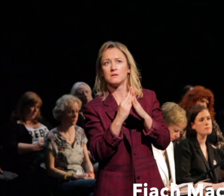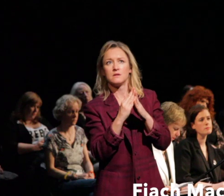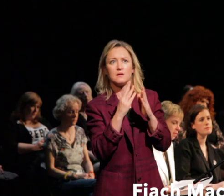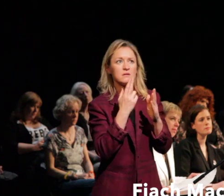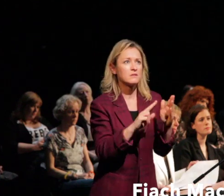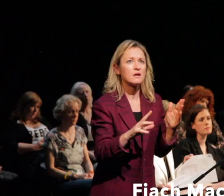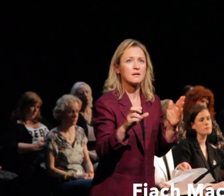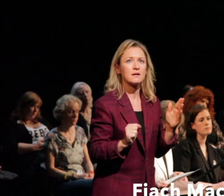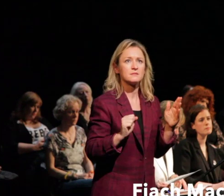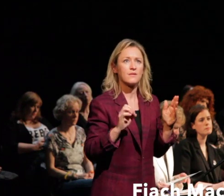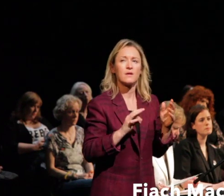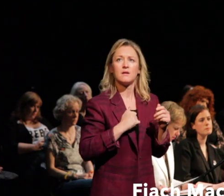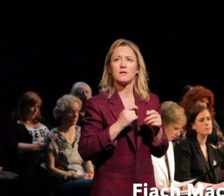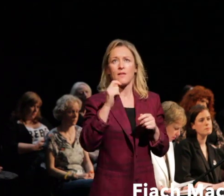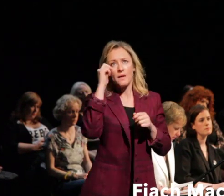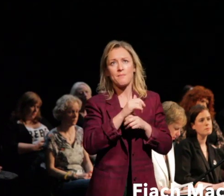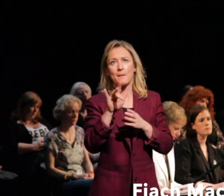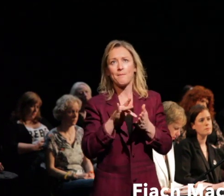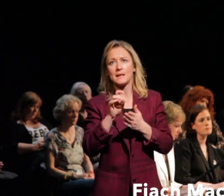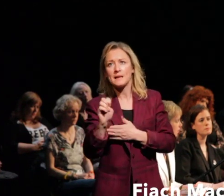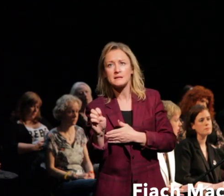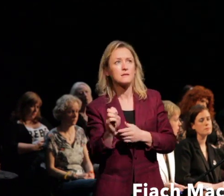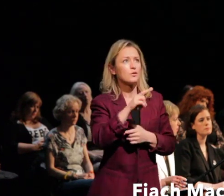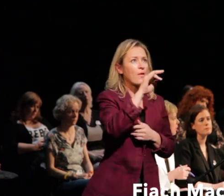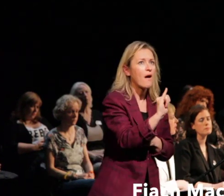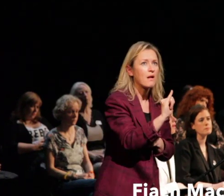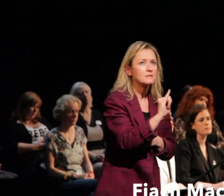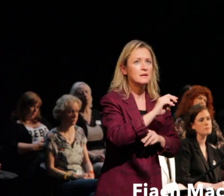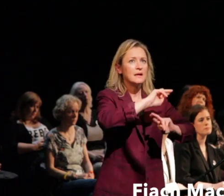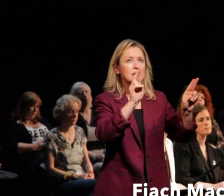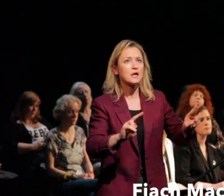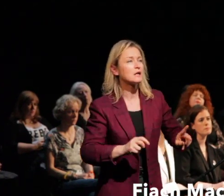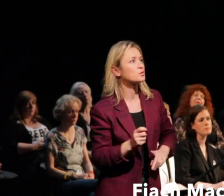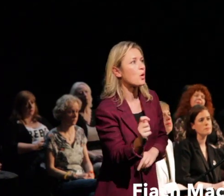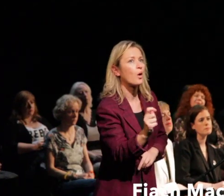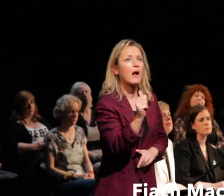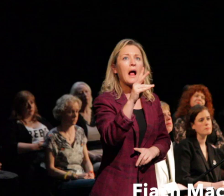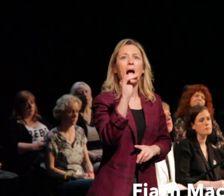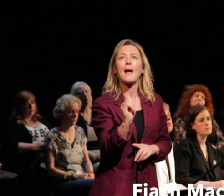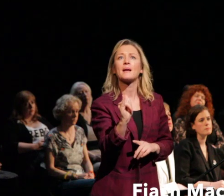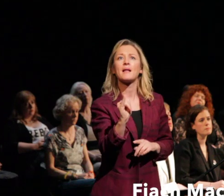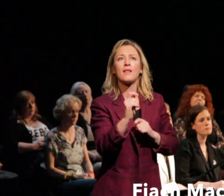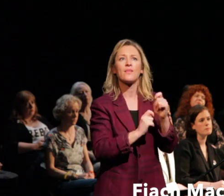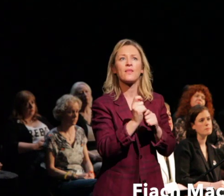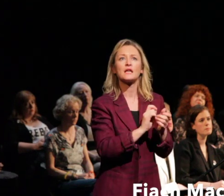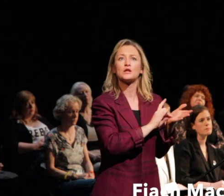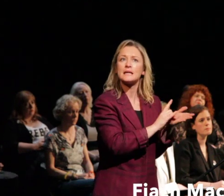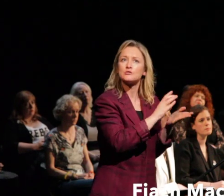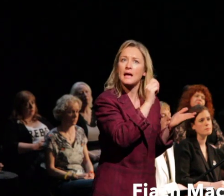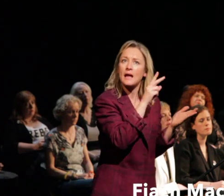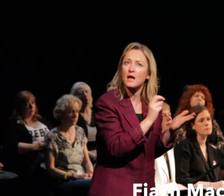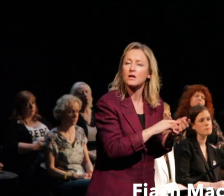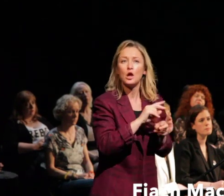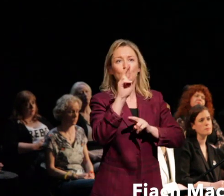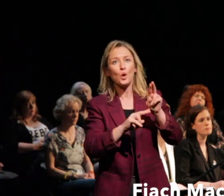about the Middle East. I was thinking about Northern Ireland. I was thinking about international touring. I was thinking about the Abbey Theatre's canon. I was thinking about new commissioned plays